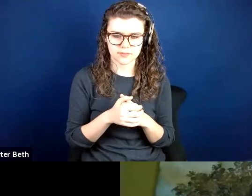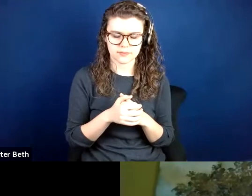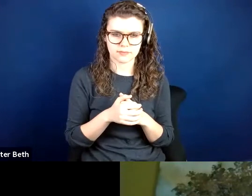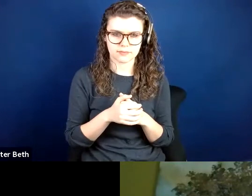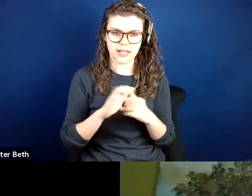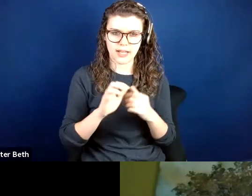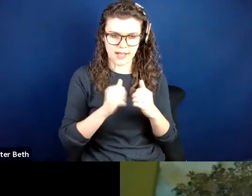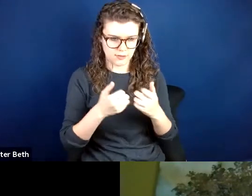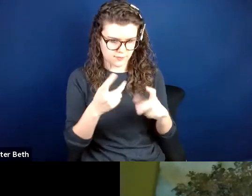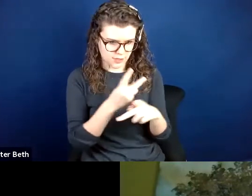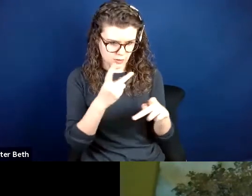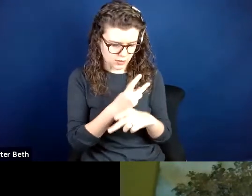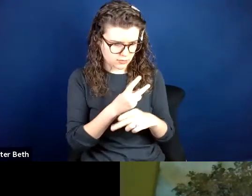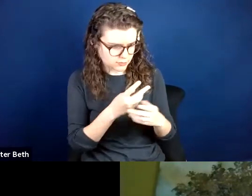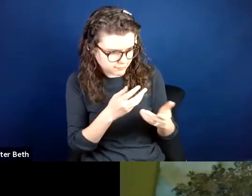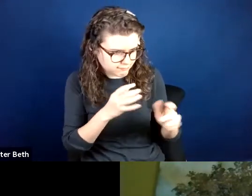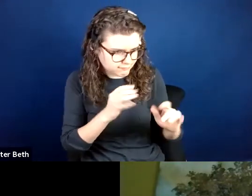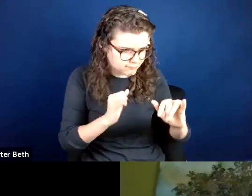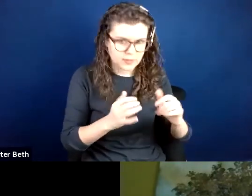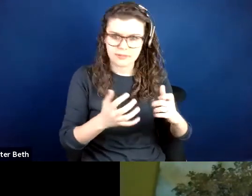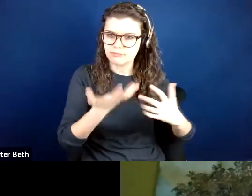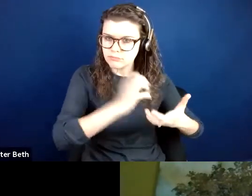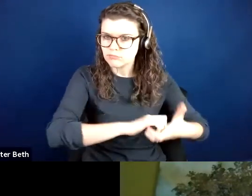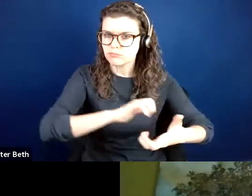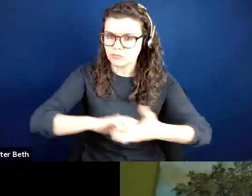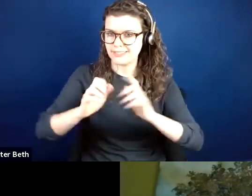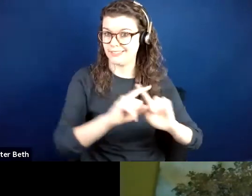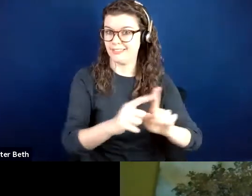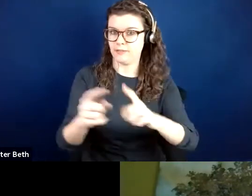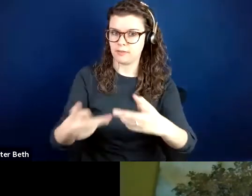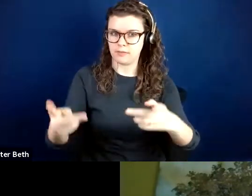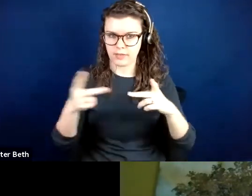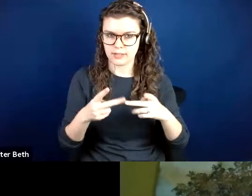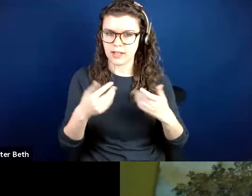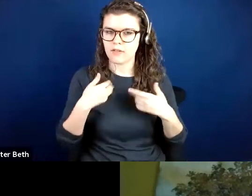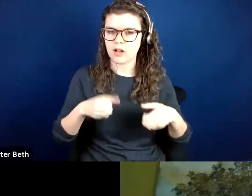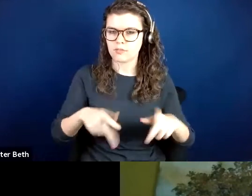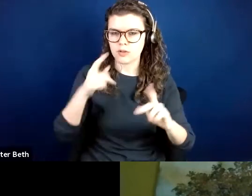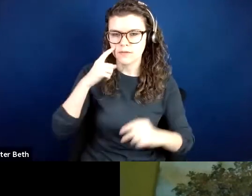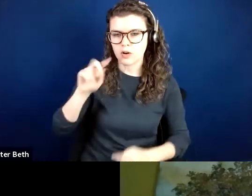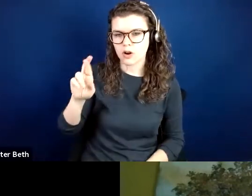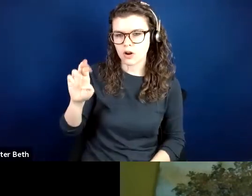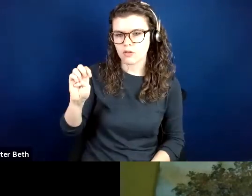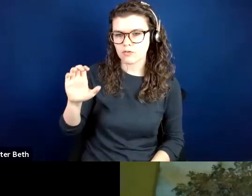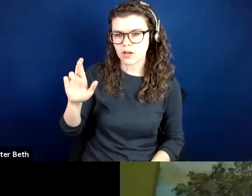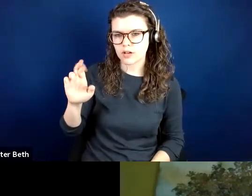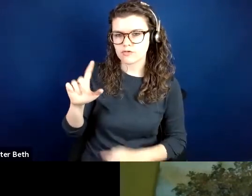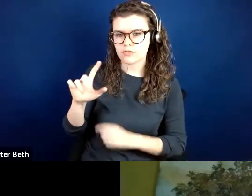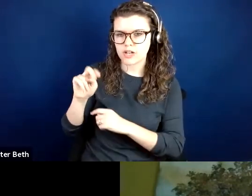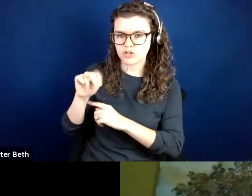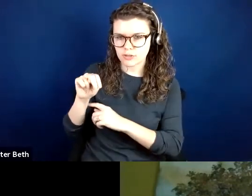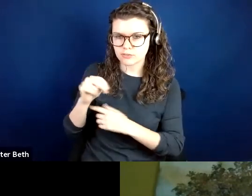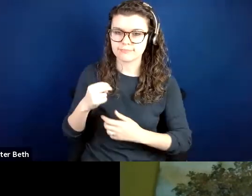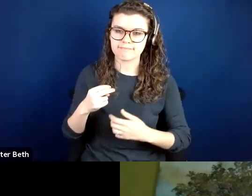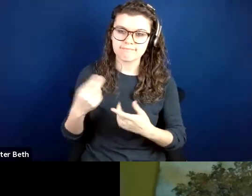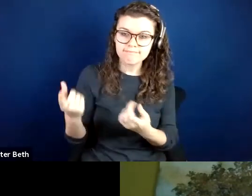relationships needed to advocate for inclusive recreation opportunities in your area. We'll talk about